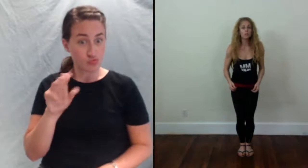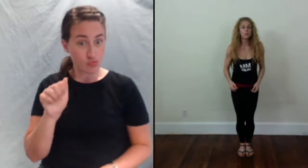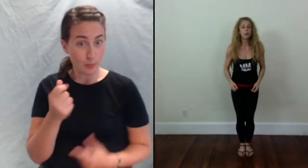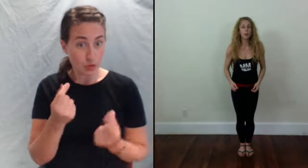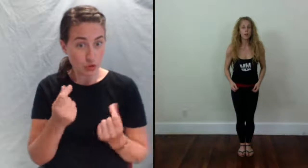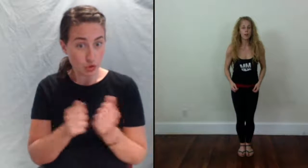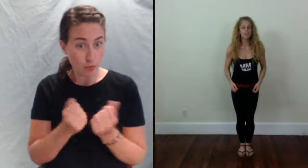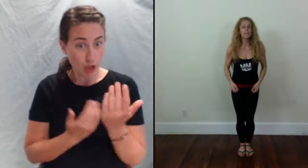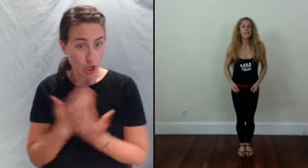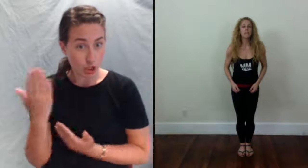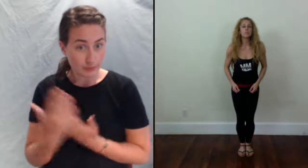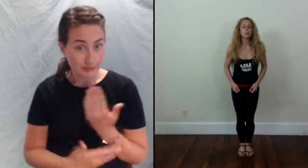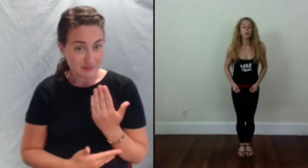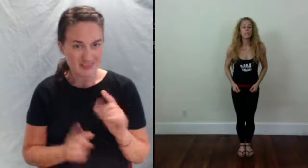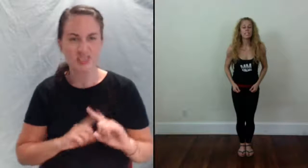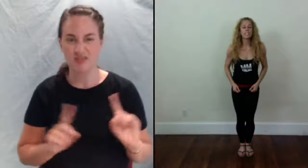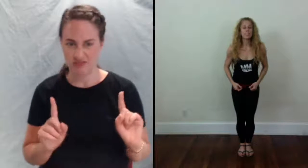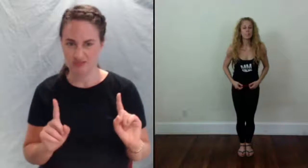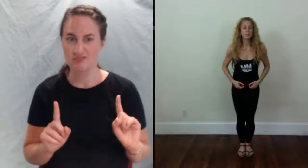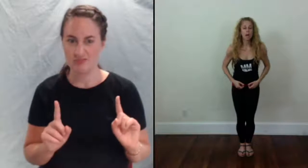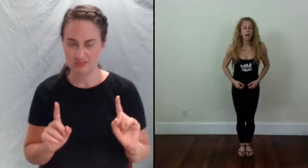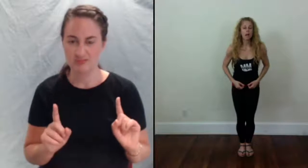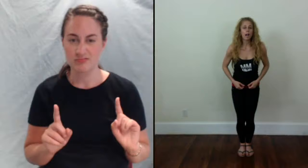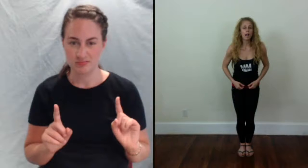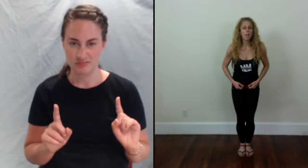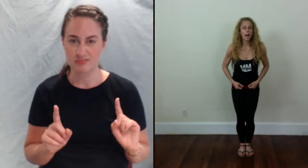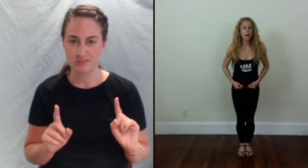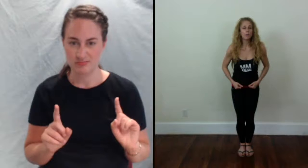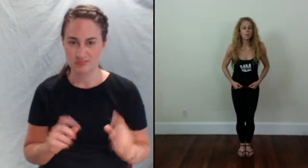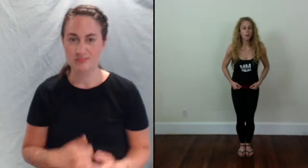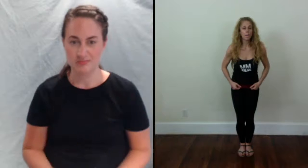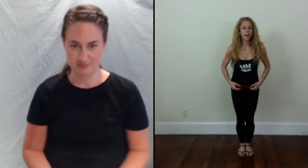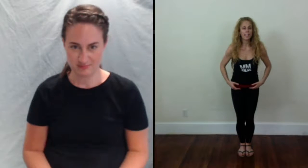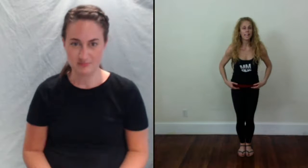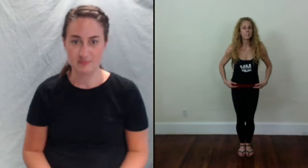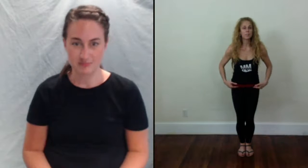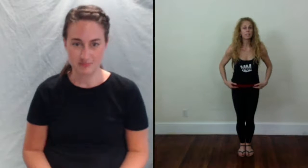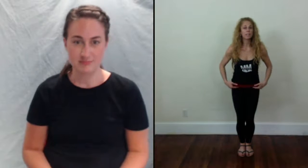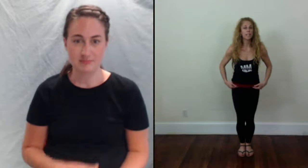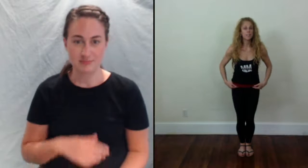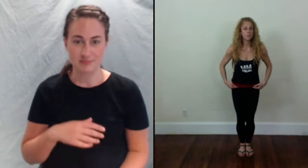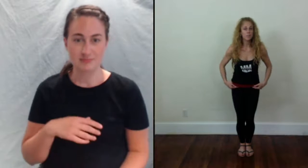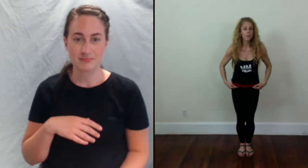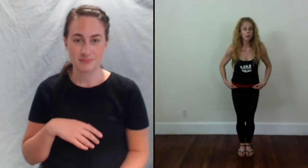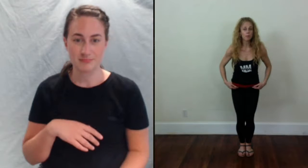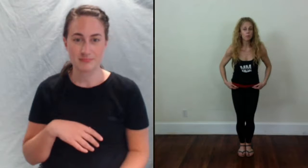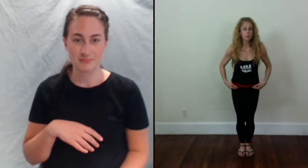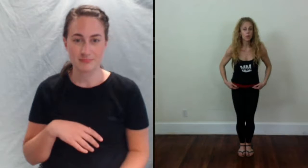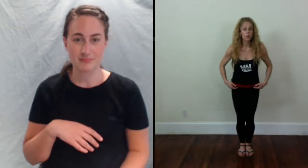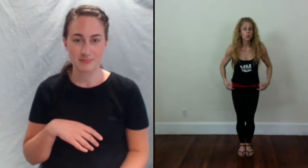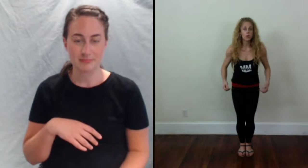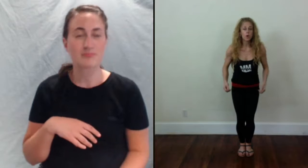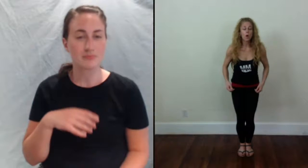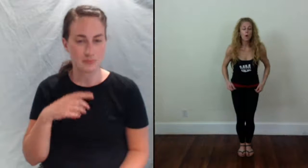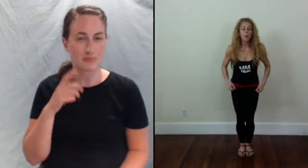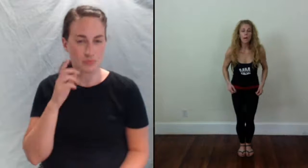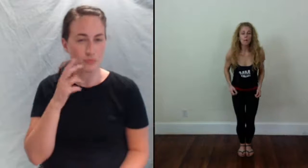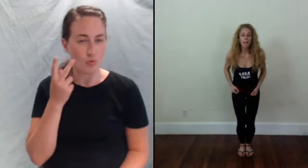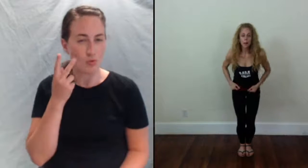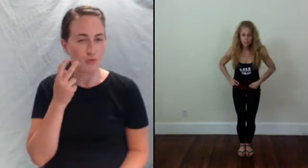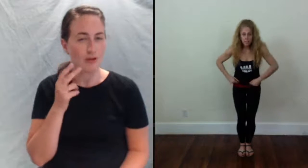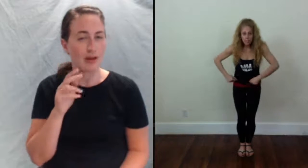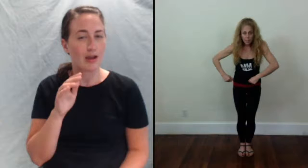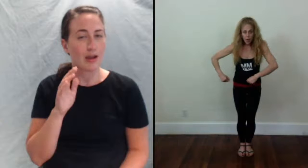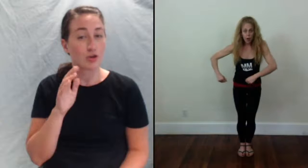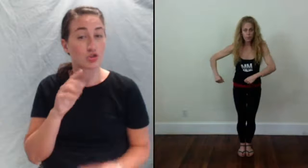we're going to do with our arms is we're going to let them come out from our body as a reflection of the bounce. So the